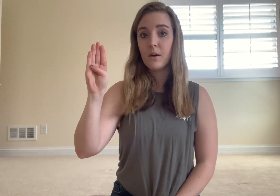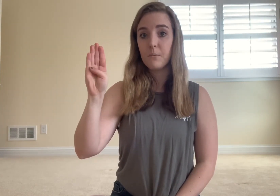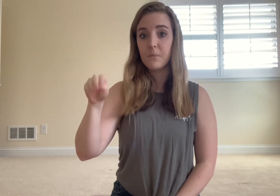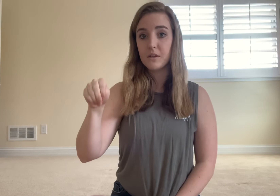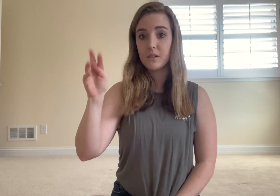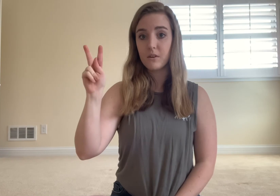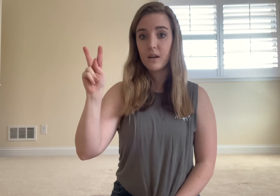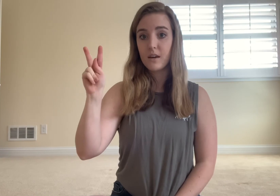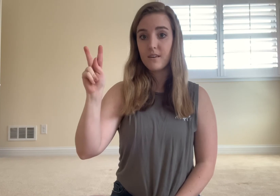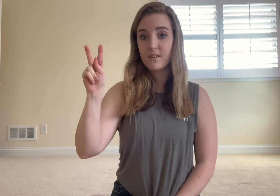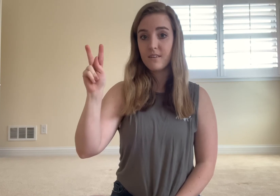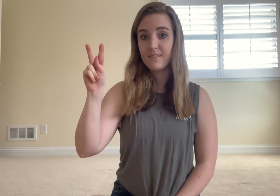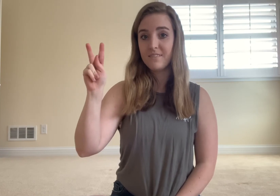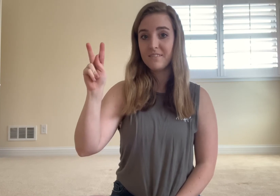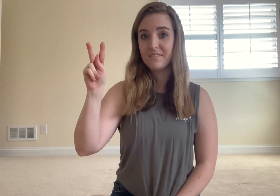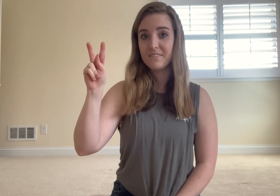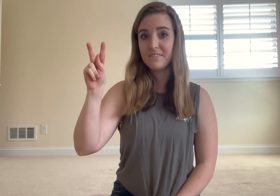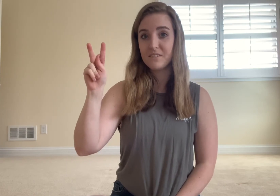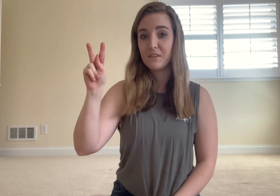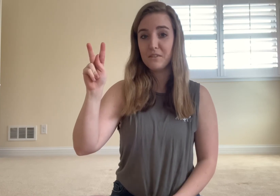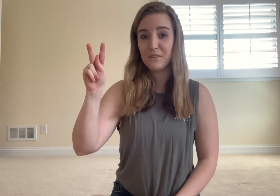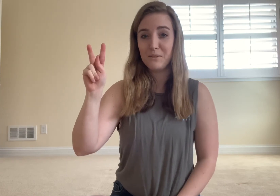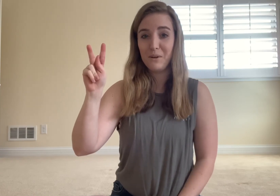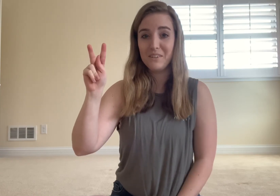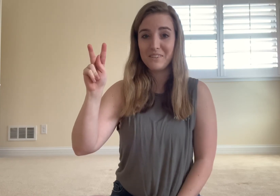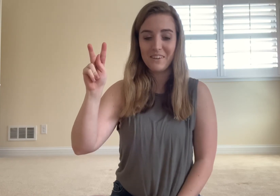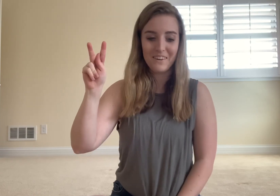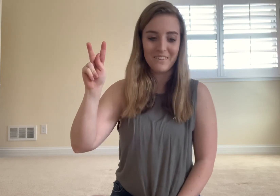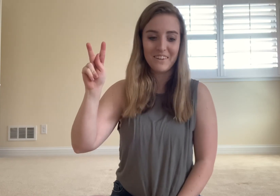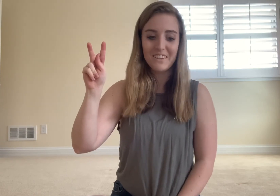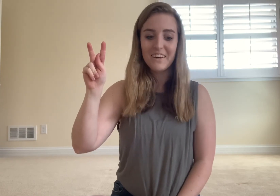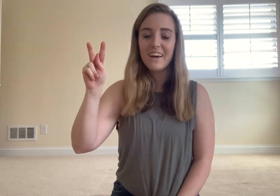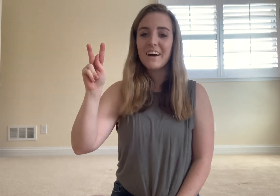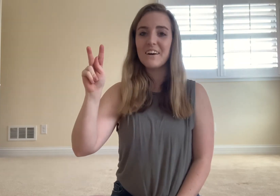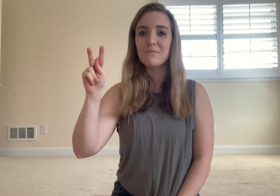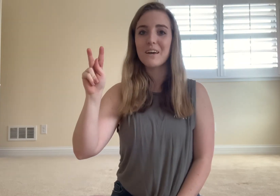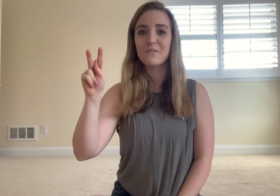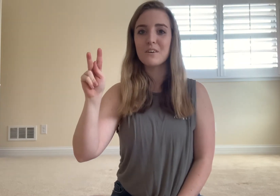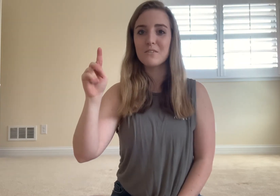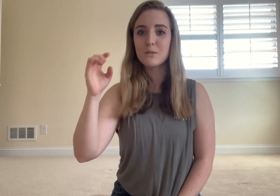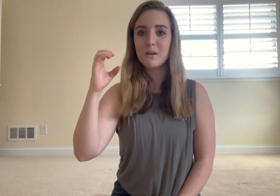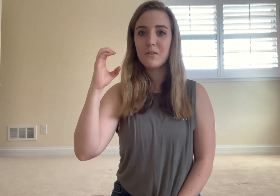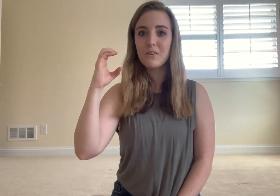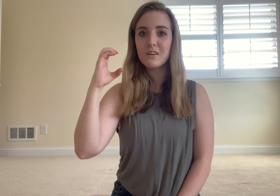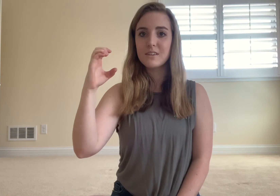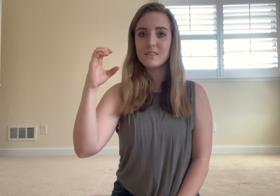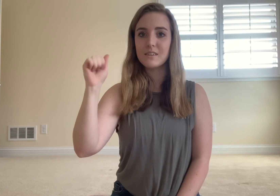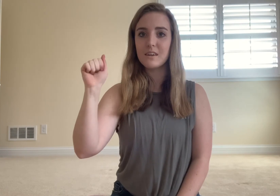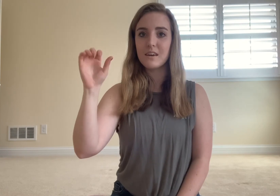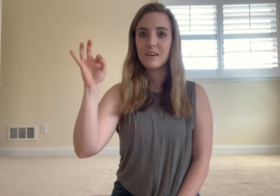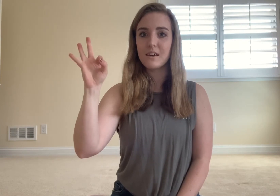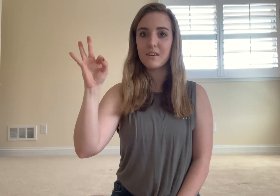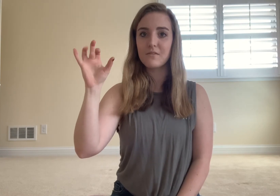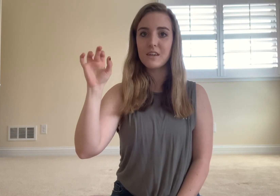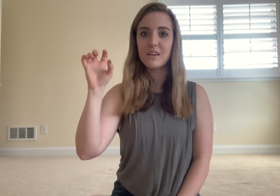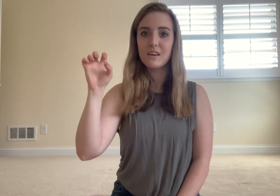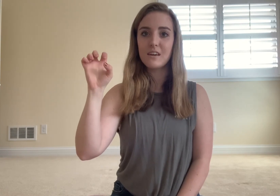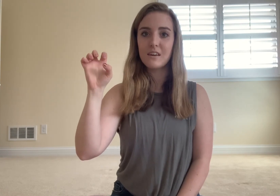B down K, it's the easiest way to say that one. Cafe you spell, C-A-F-E,